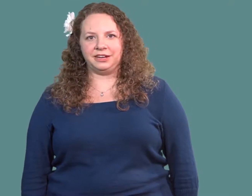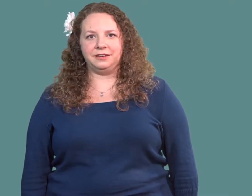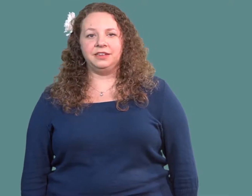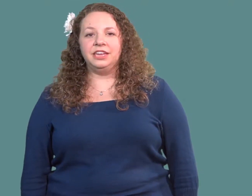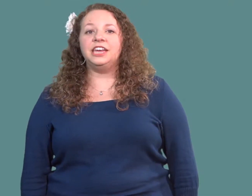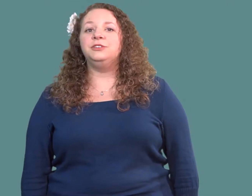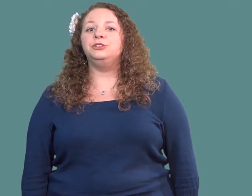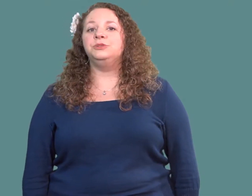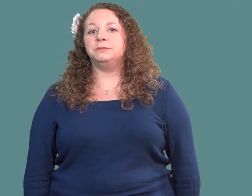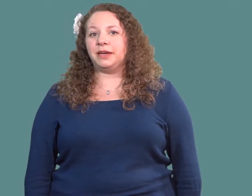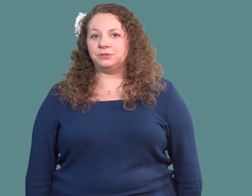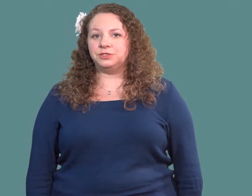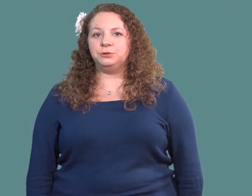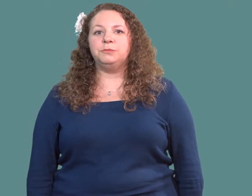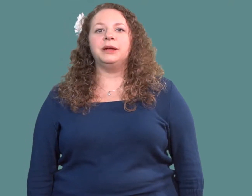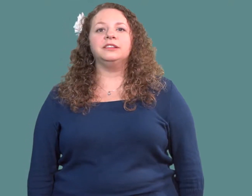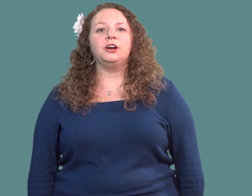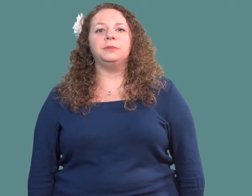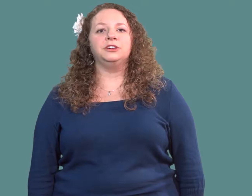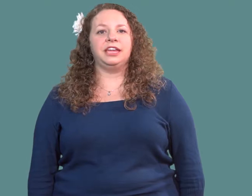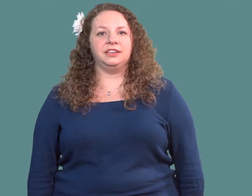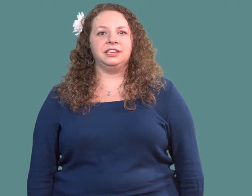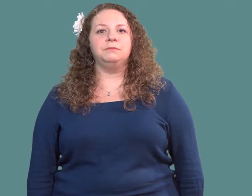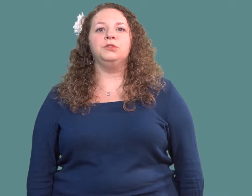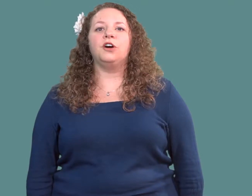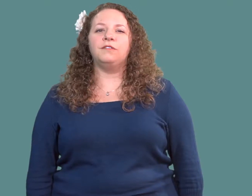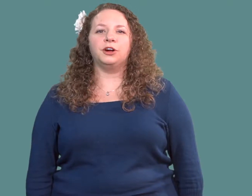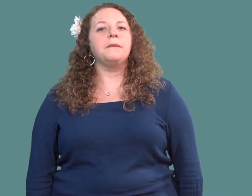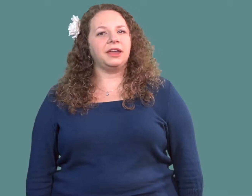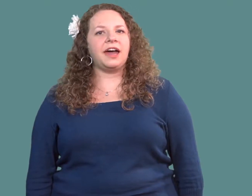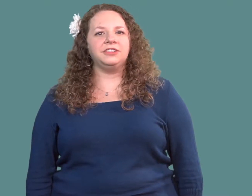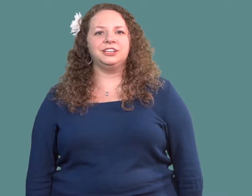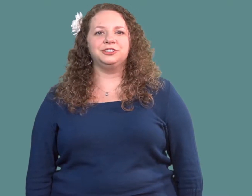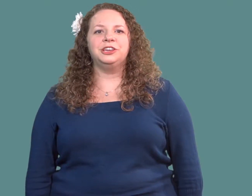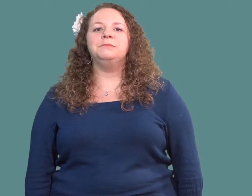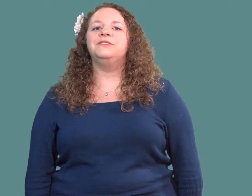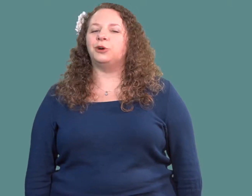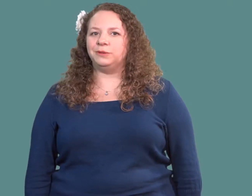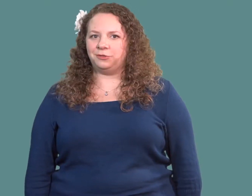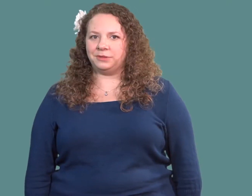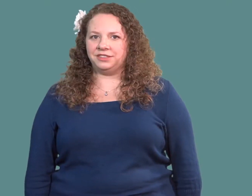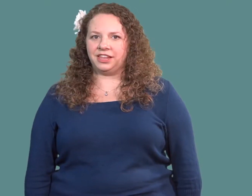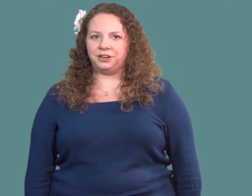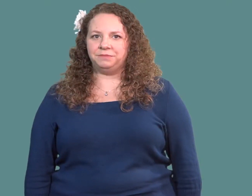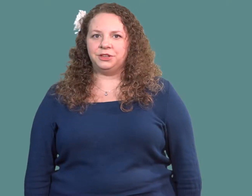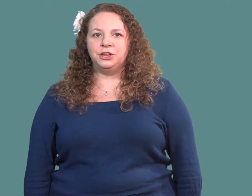body. If you choose to bounce, you will barely open your hand and move over about a half an inch before reforming the letter.